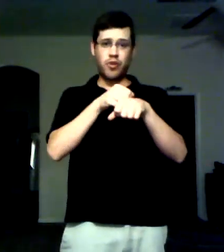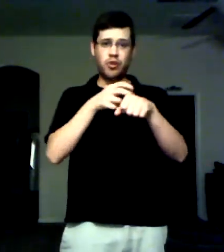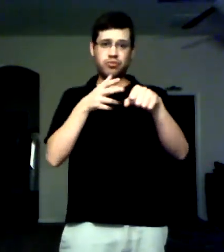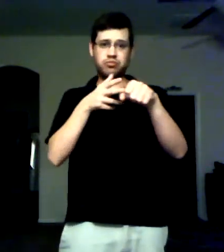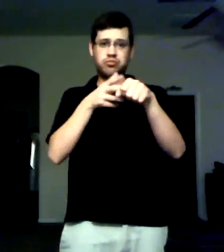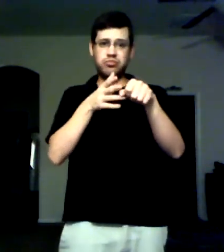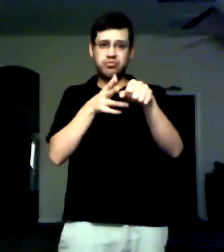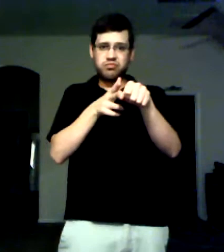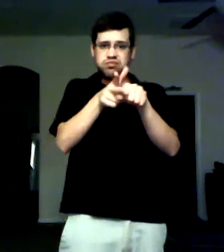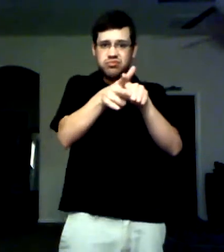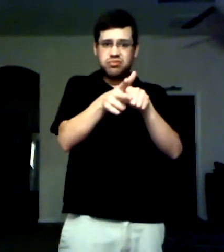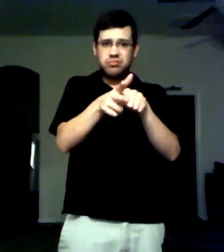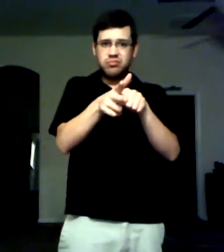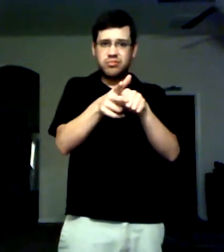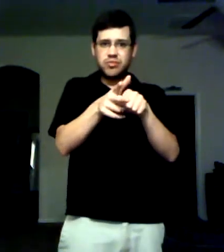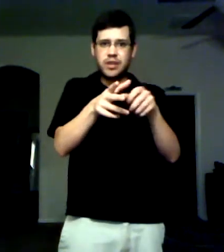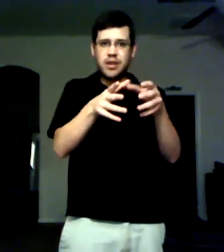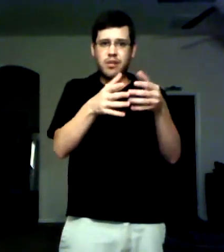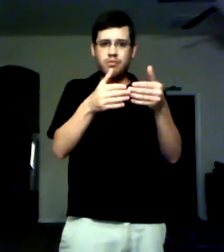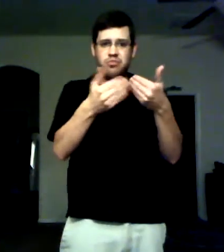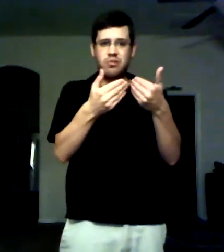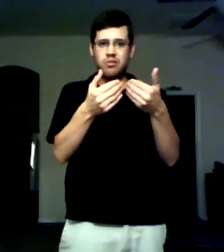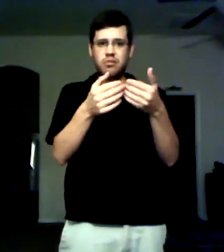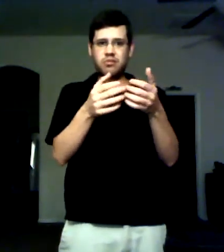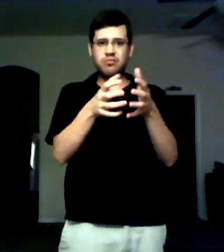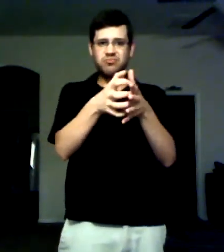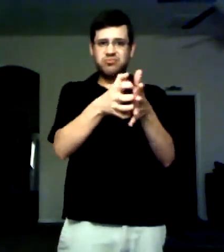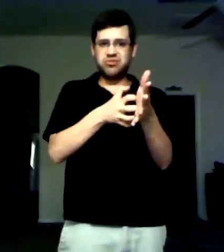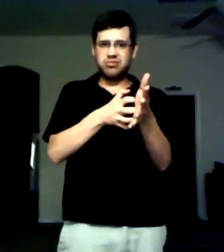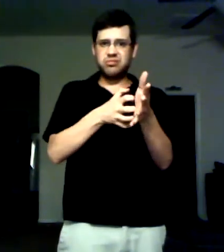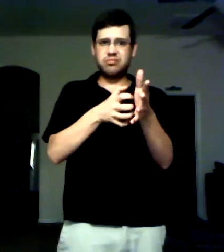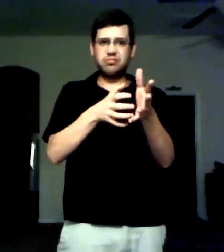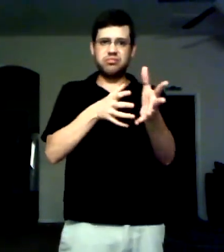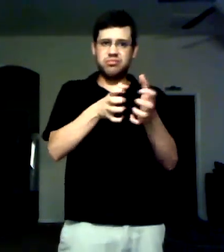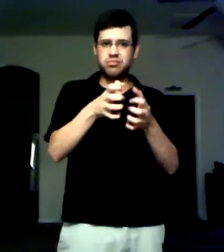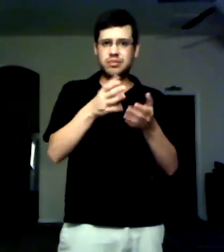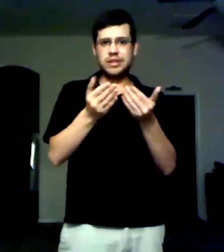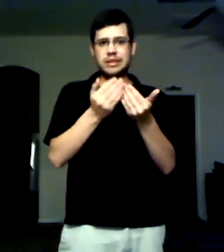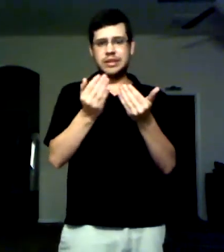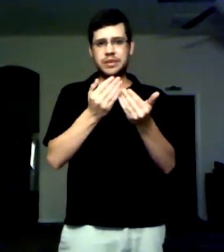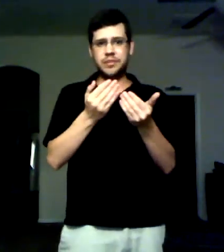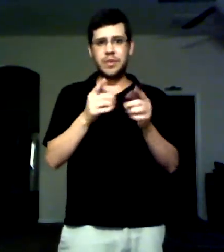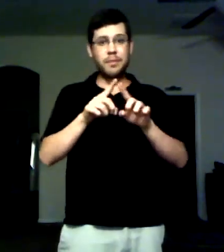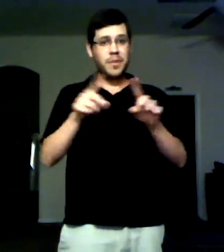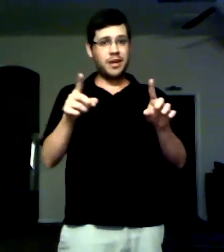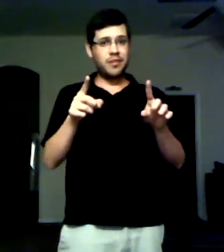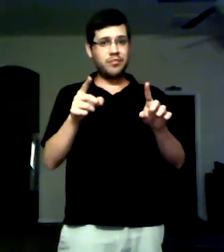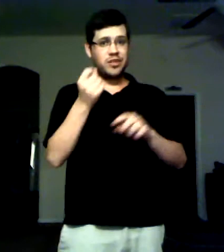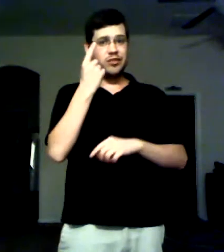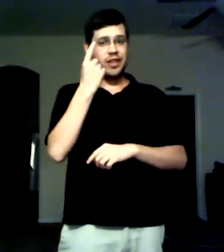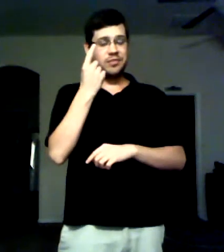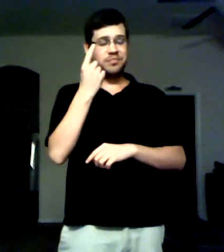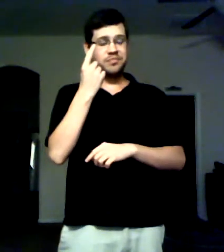them, and away you go. So those are the types of boats that you have to choose from. It's just how much you want to spend